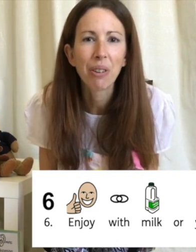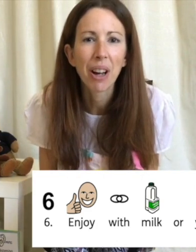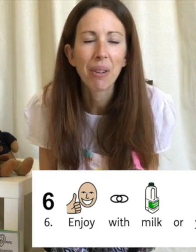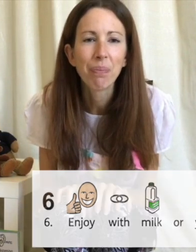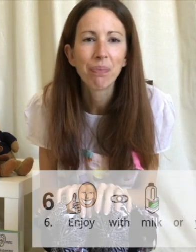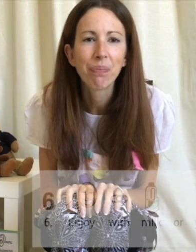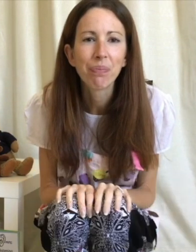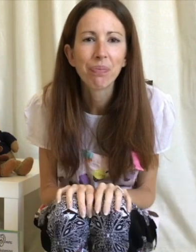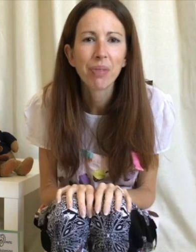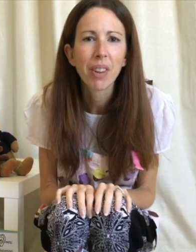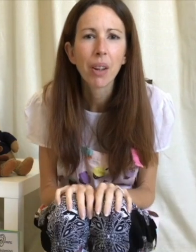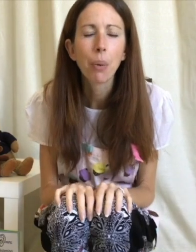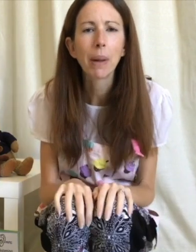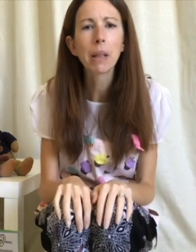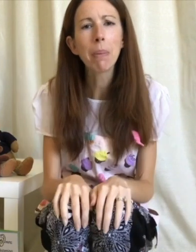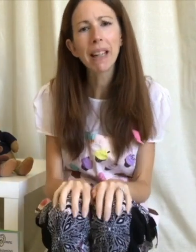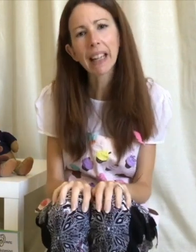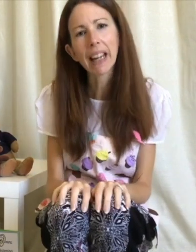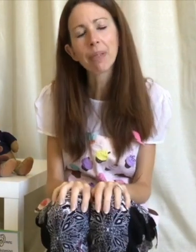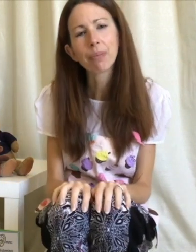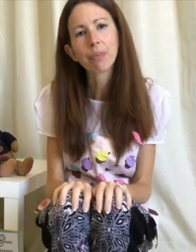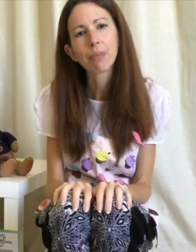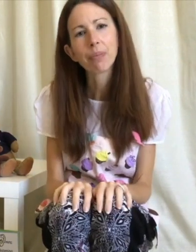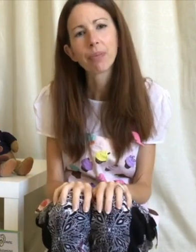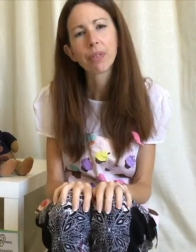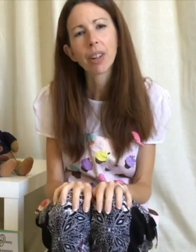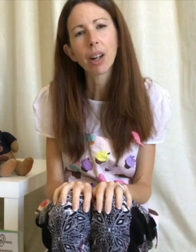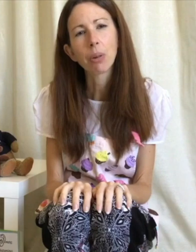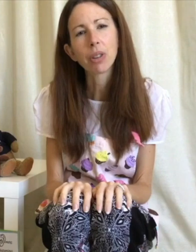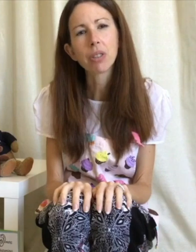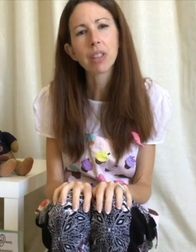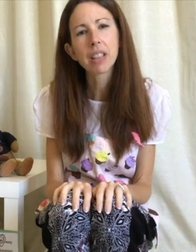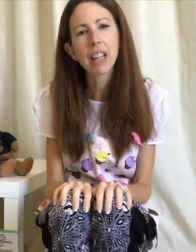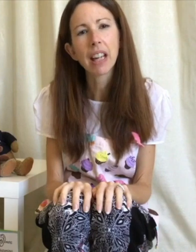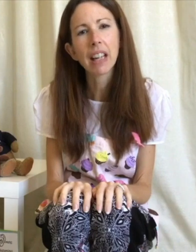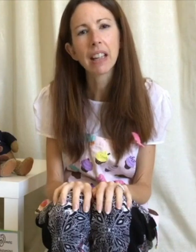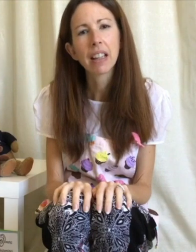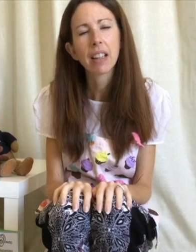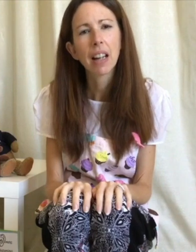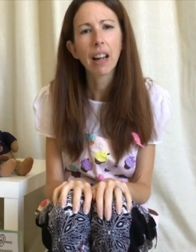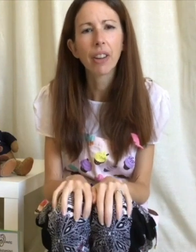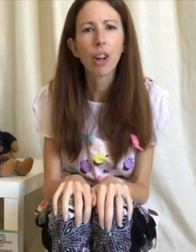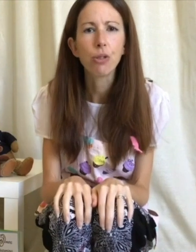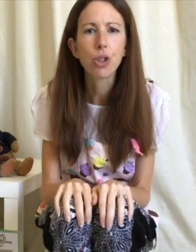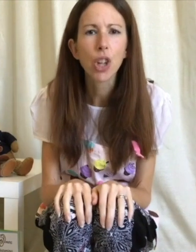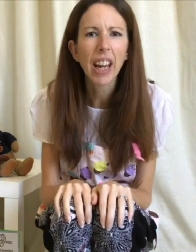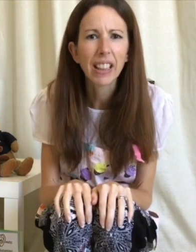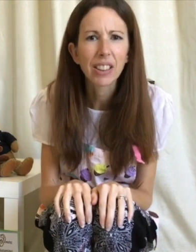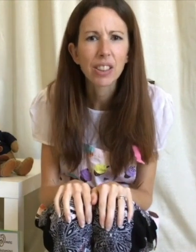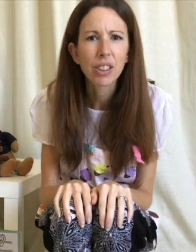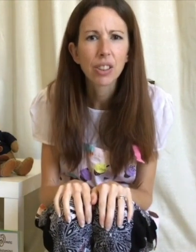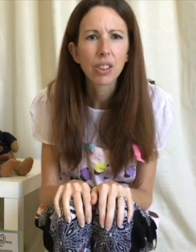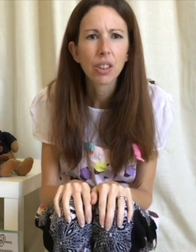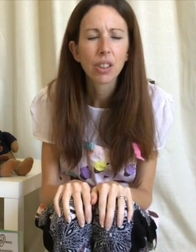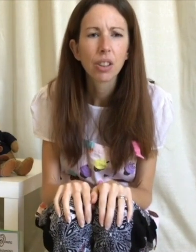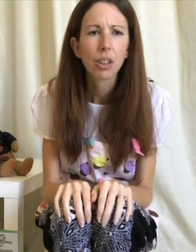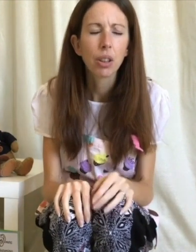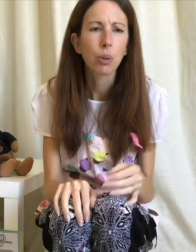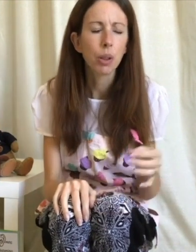granola. When you make it, I want you to see how the oats change. When